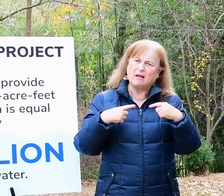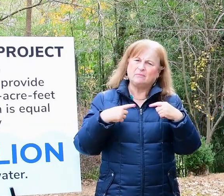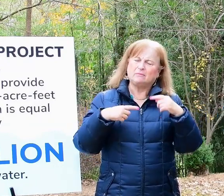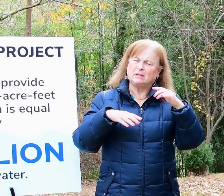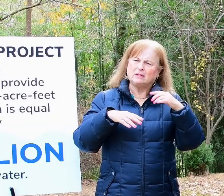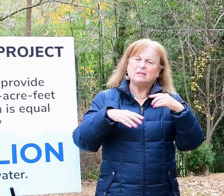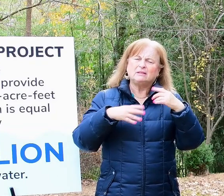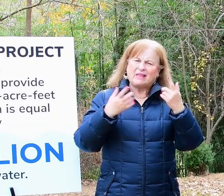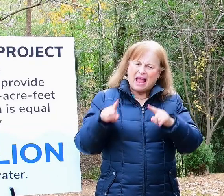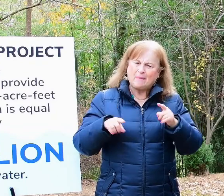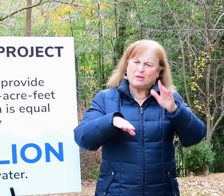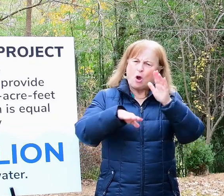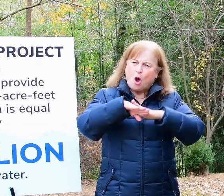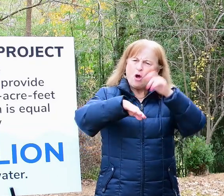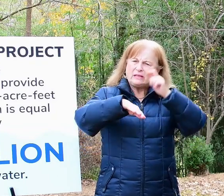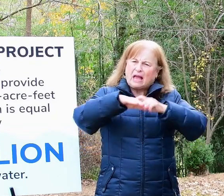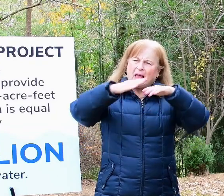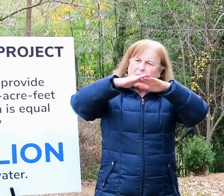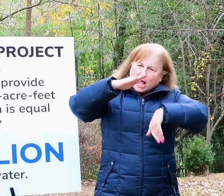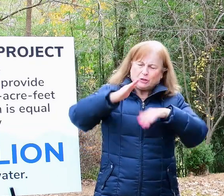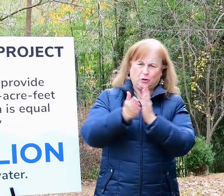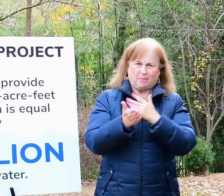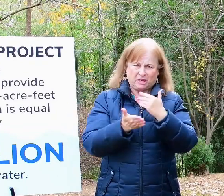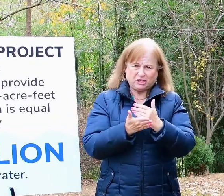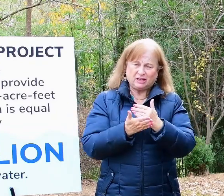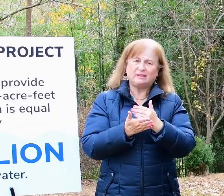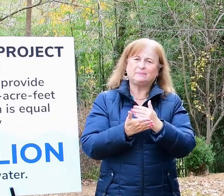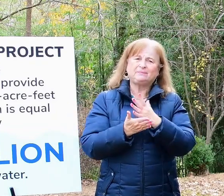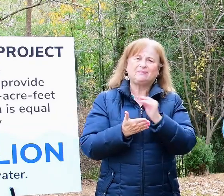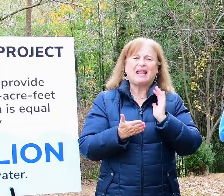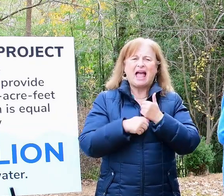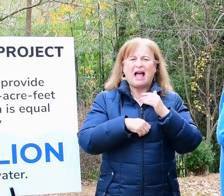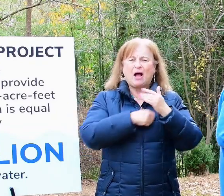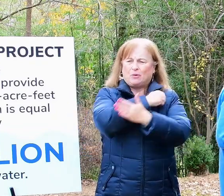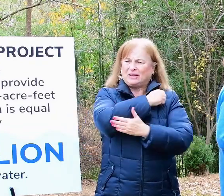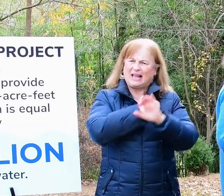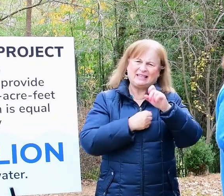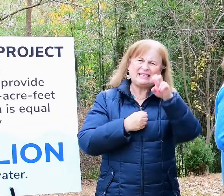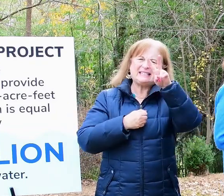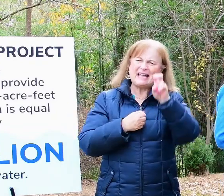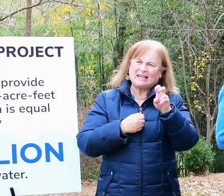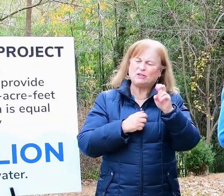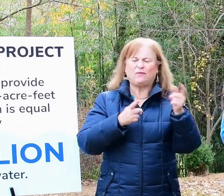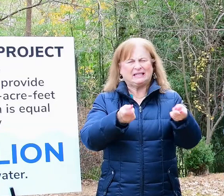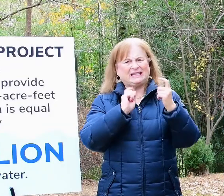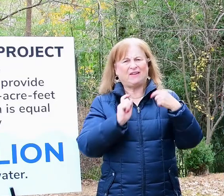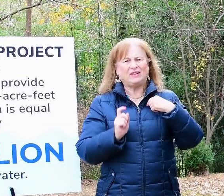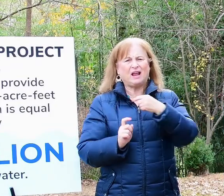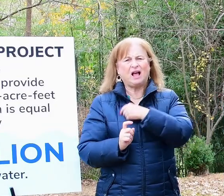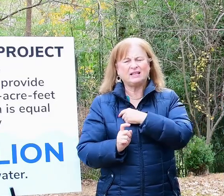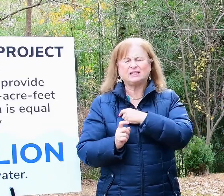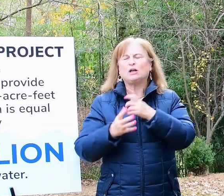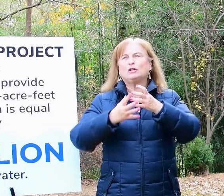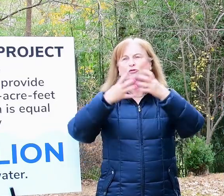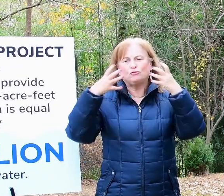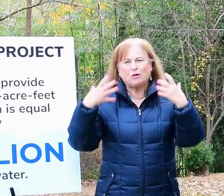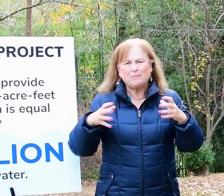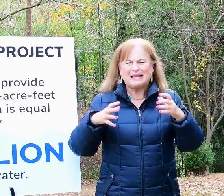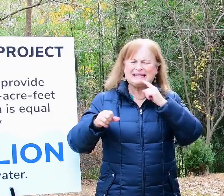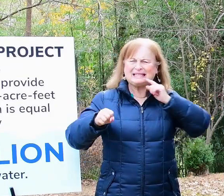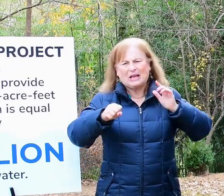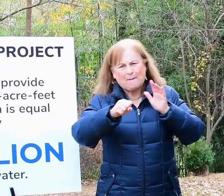in on time and under budget most of the time. And it's our county executive who has given us